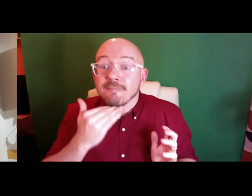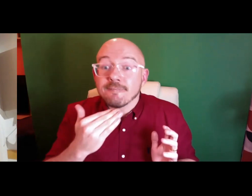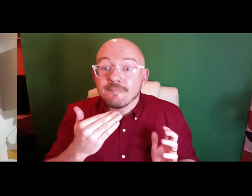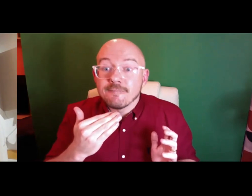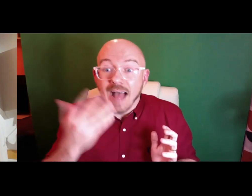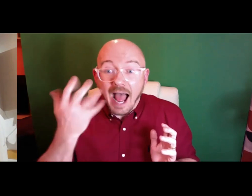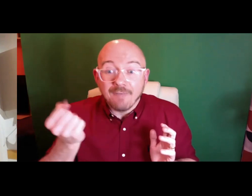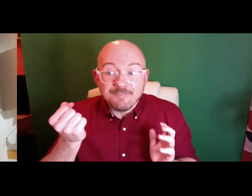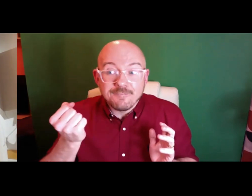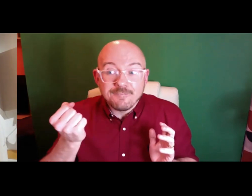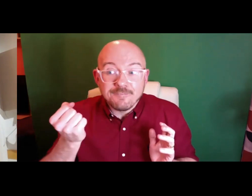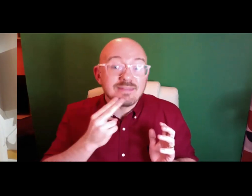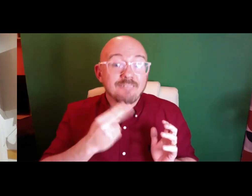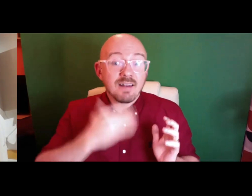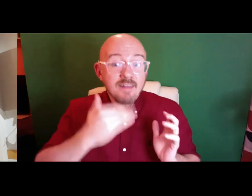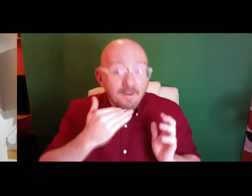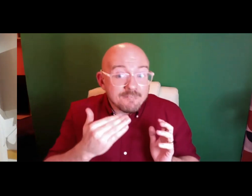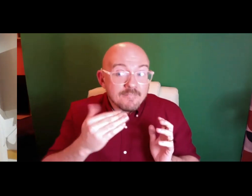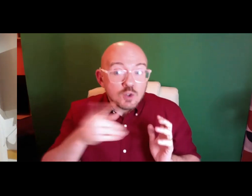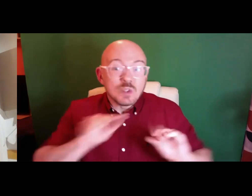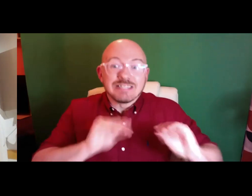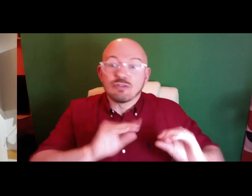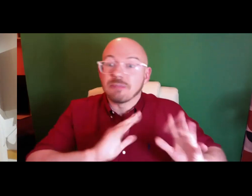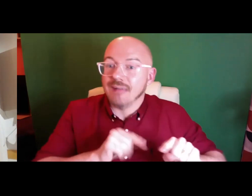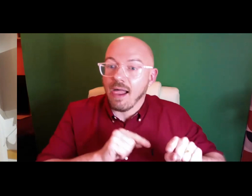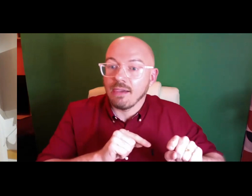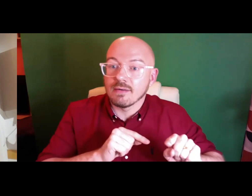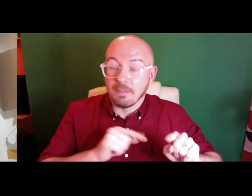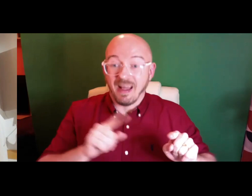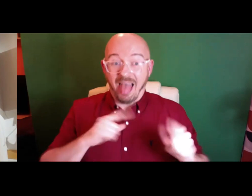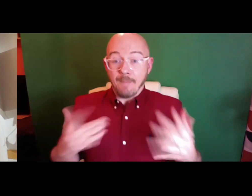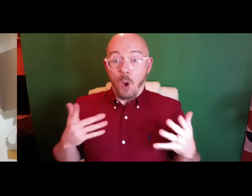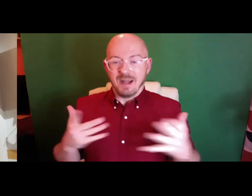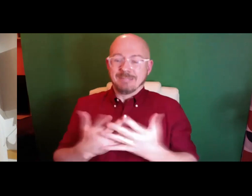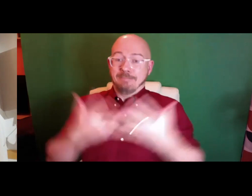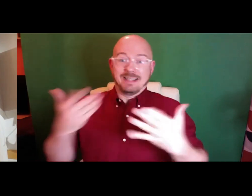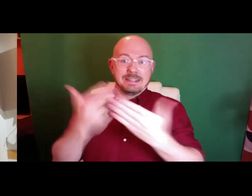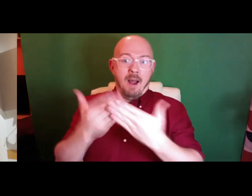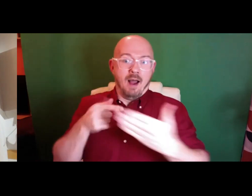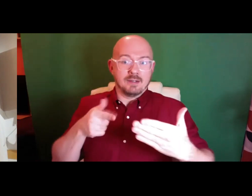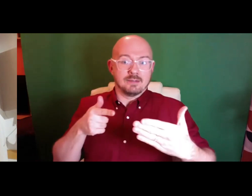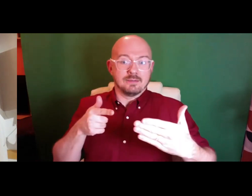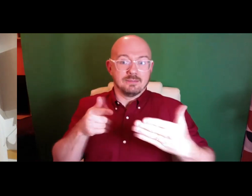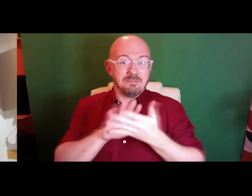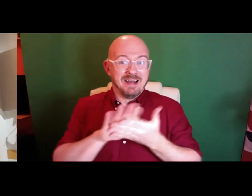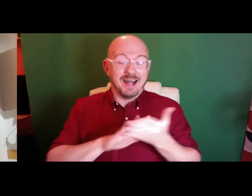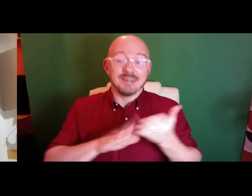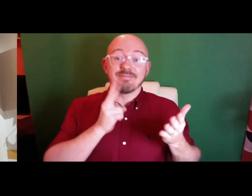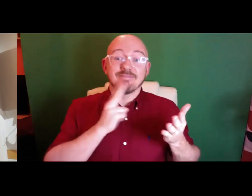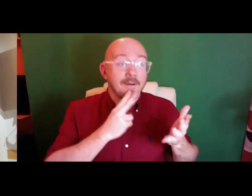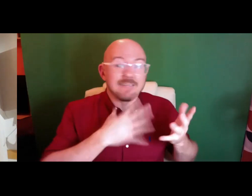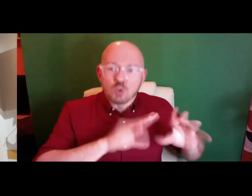with these young children, then of course deaf people would be the best role models. But do we have enough deaf people who can